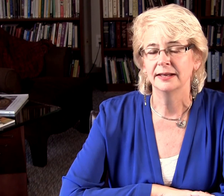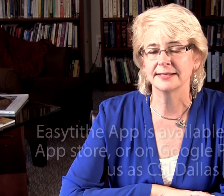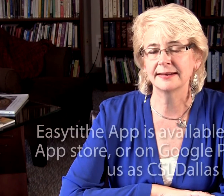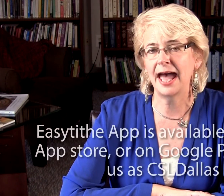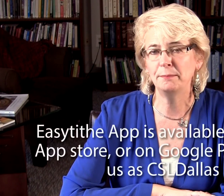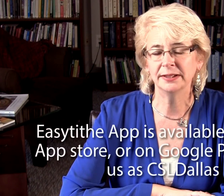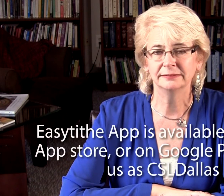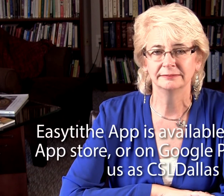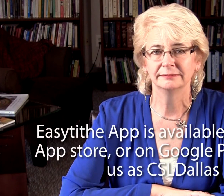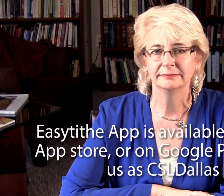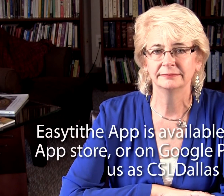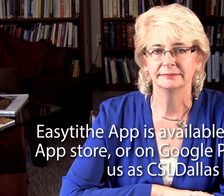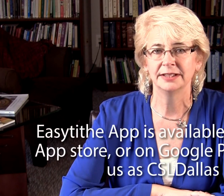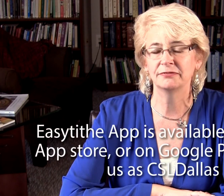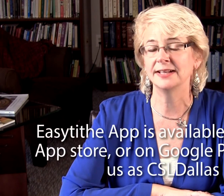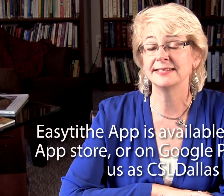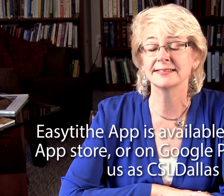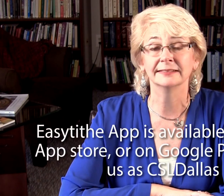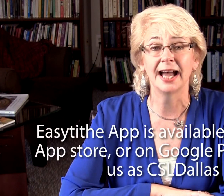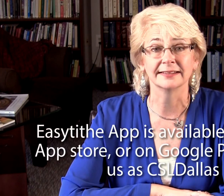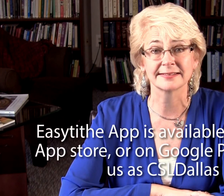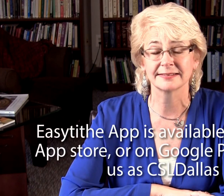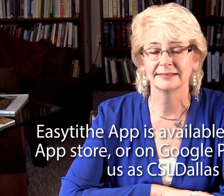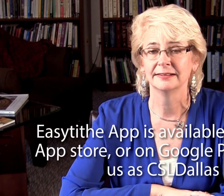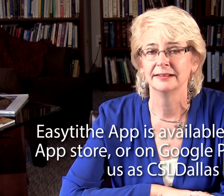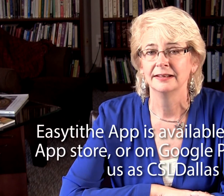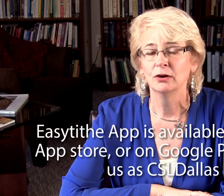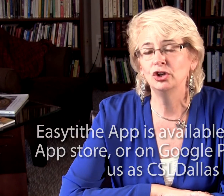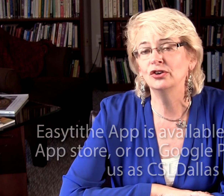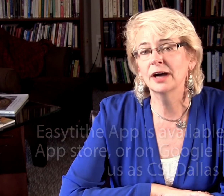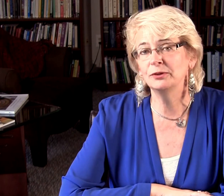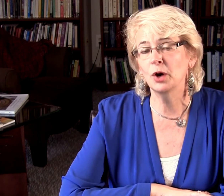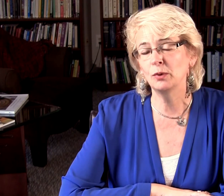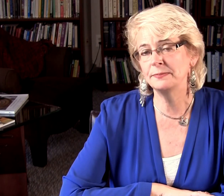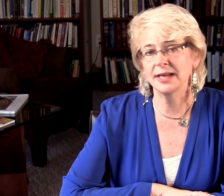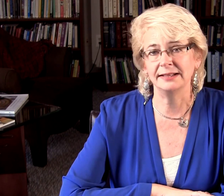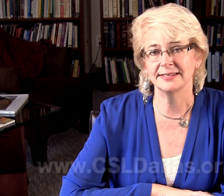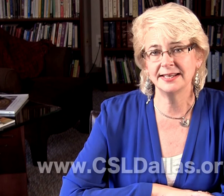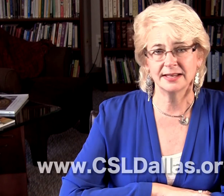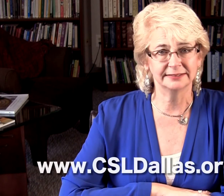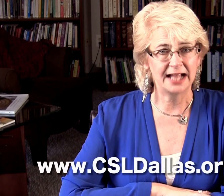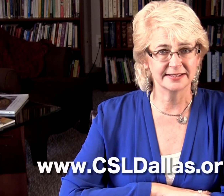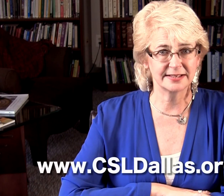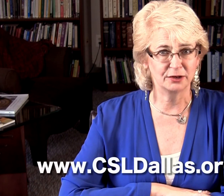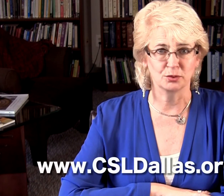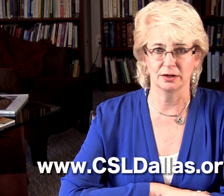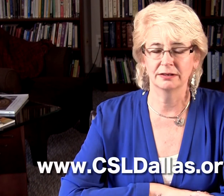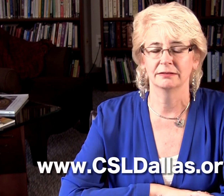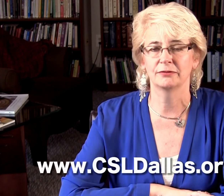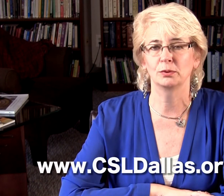Tithe as an app and find CSL Dallas. Or you can come to our website,